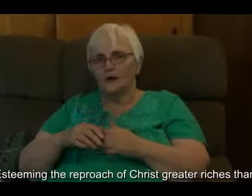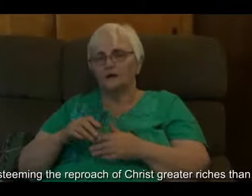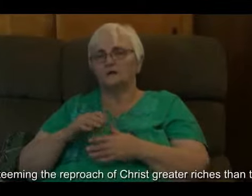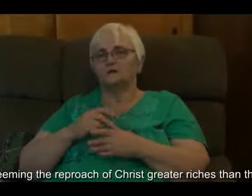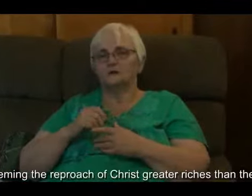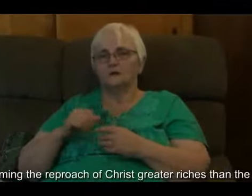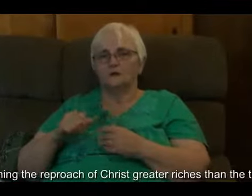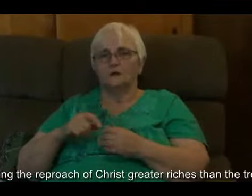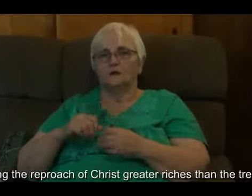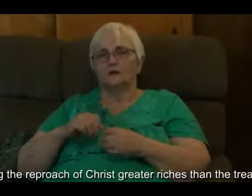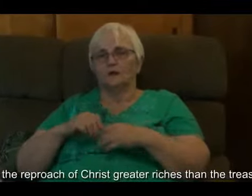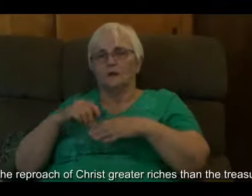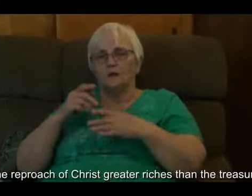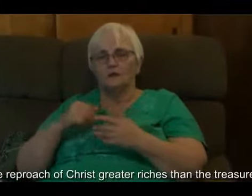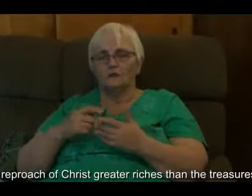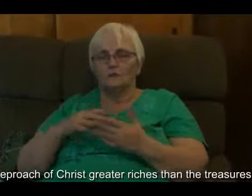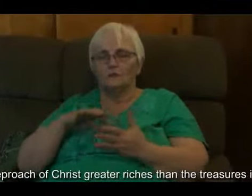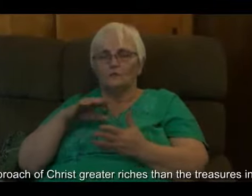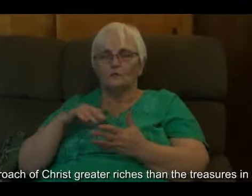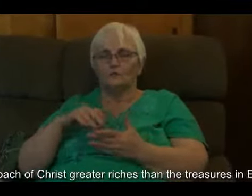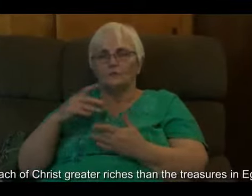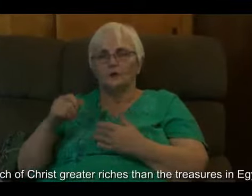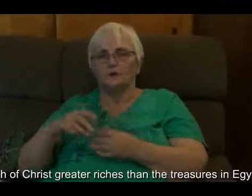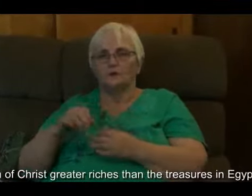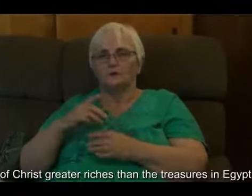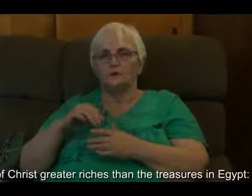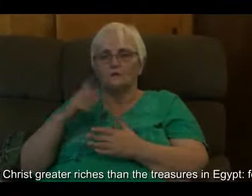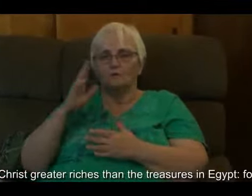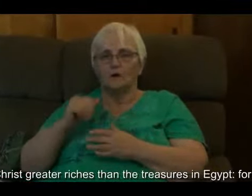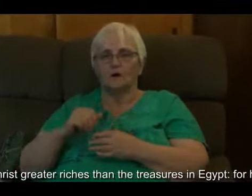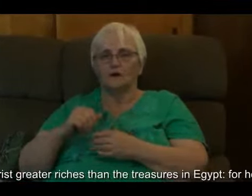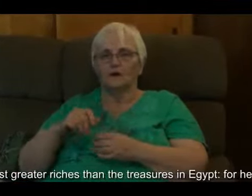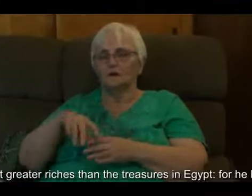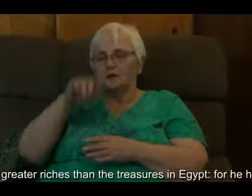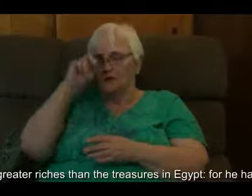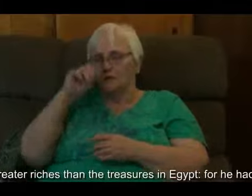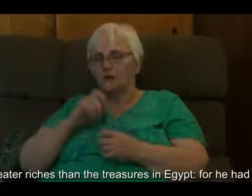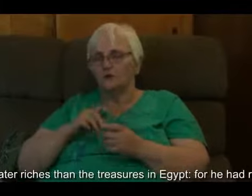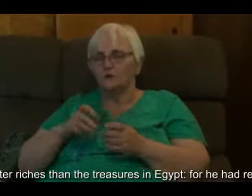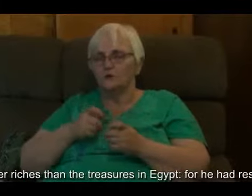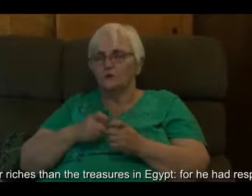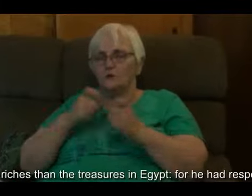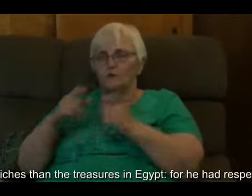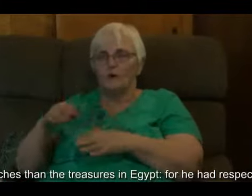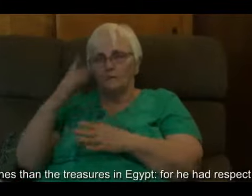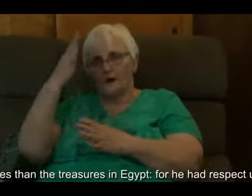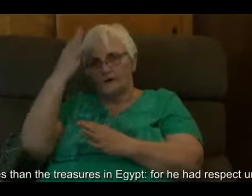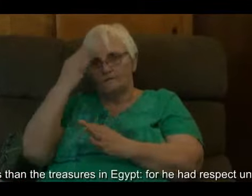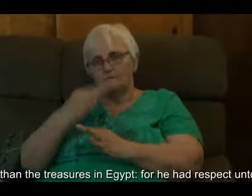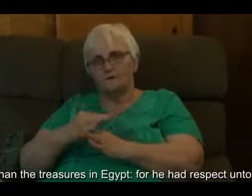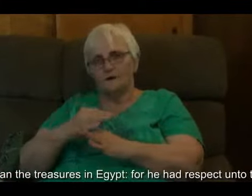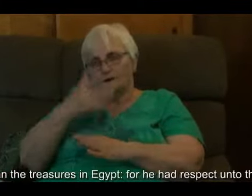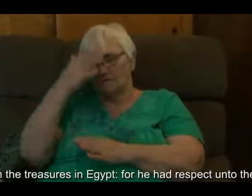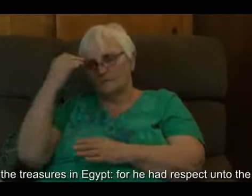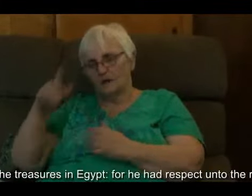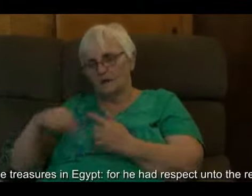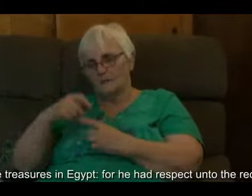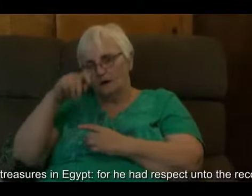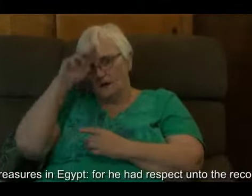Christ greater riches than the treasures of Egypt, for he looked to the reward. By faith he forsook Egypt, not fearing the wrath